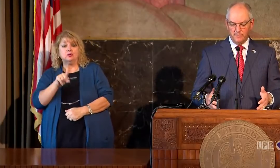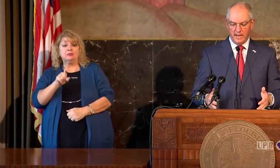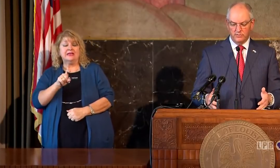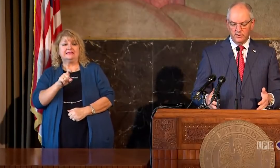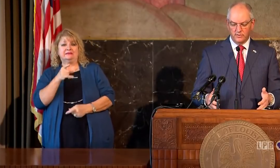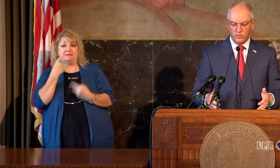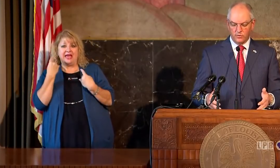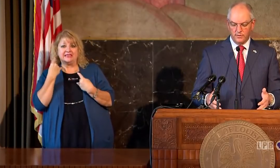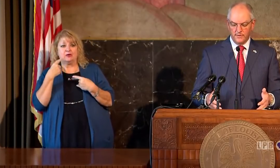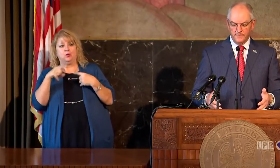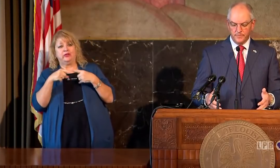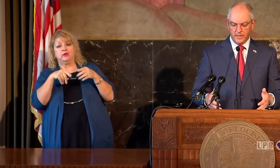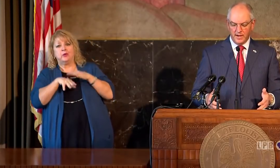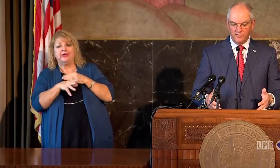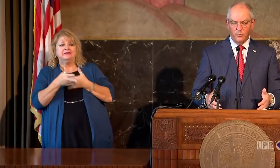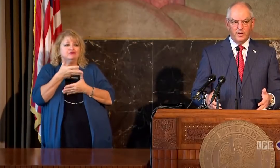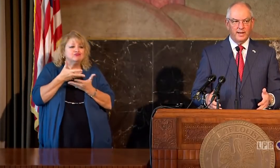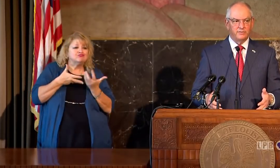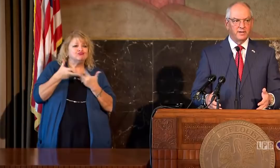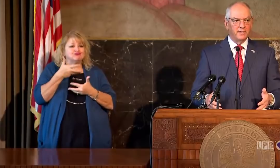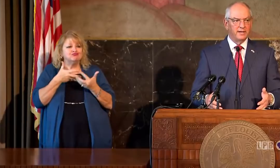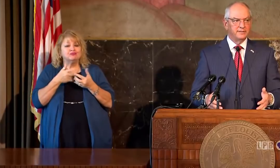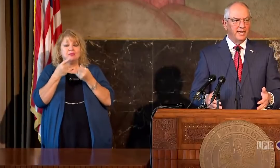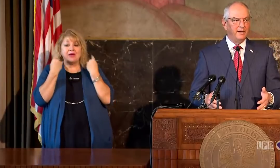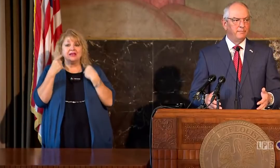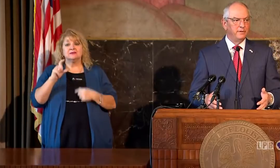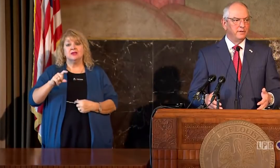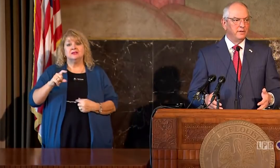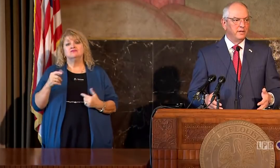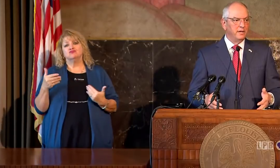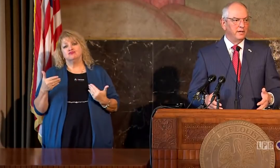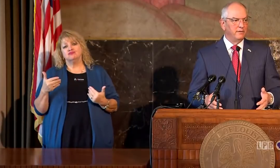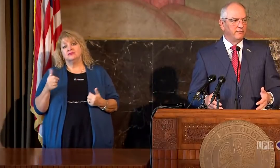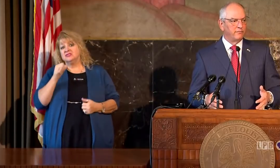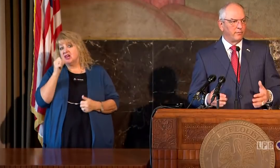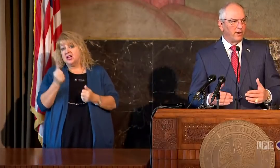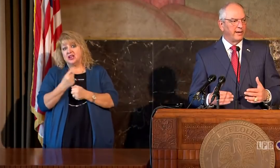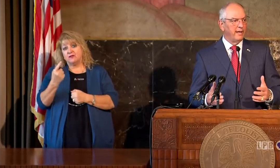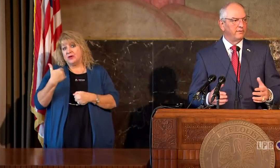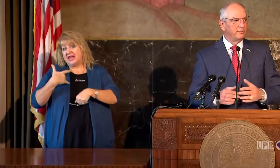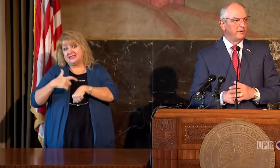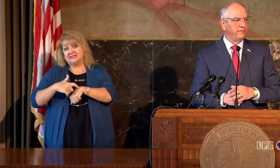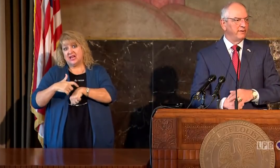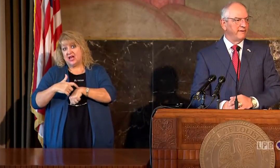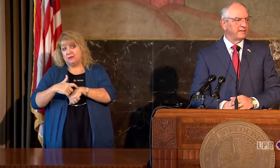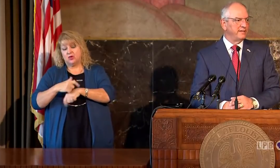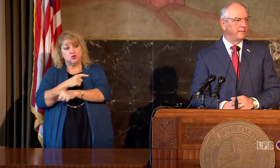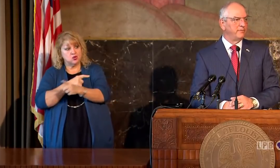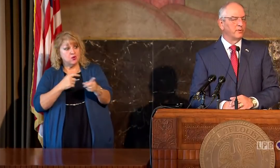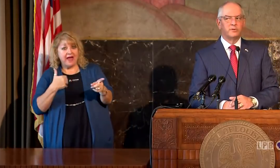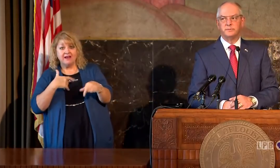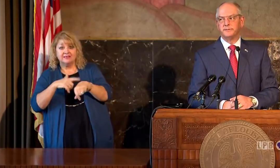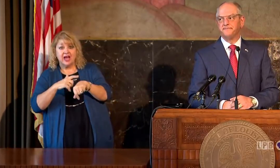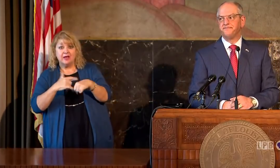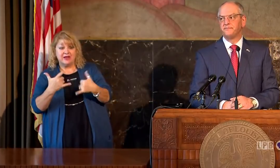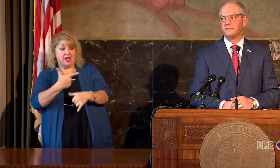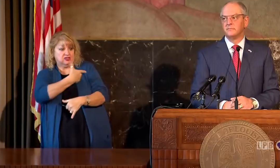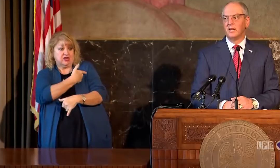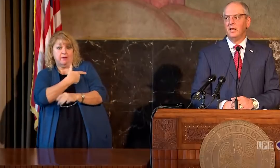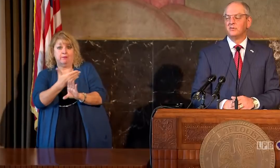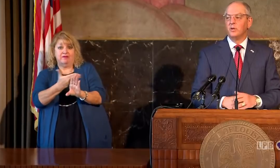sure that you're masked. And of course, everyone has time from right now to be fully vaccinated before